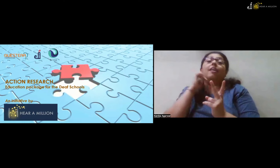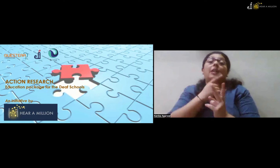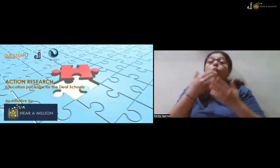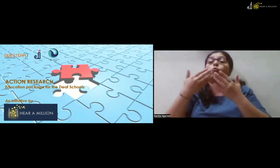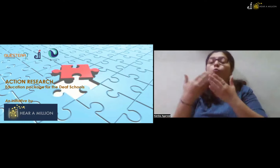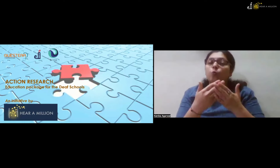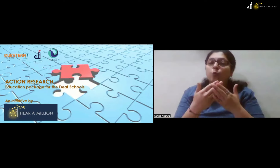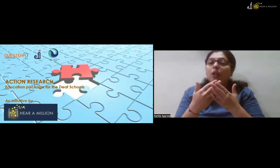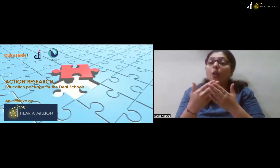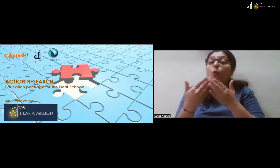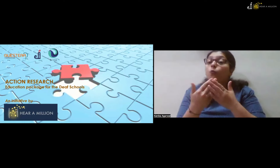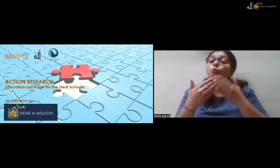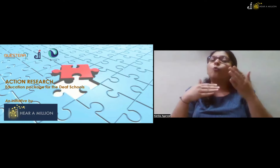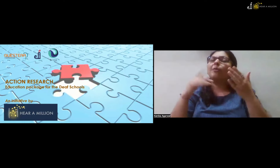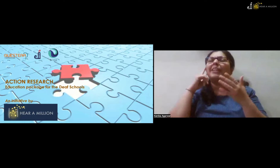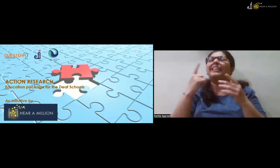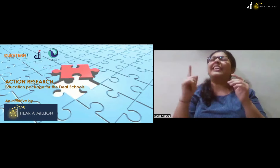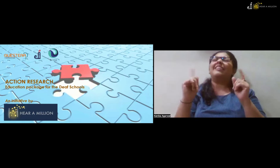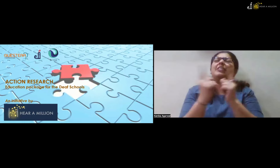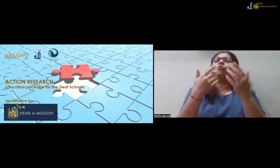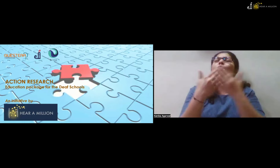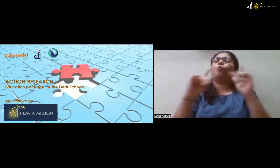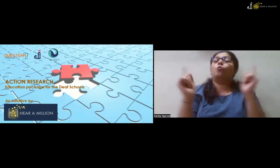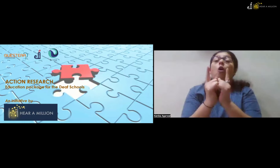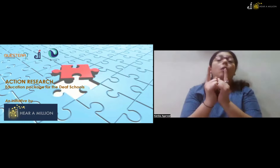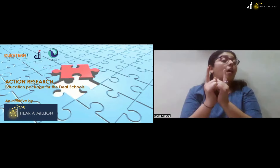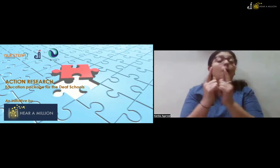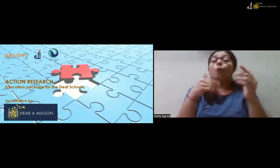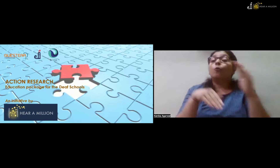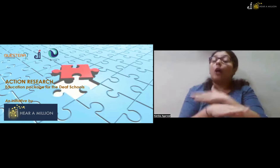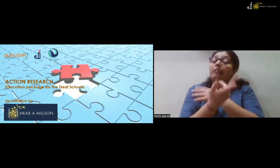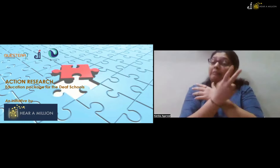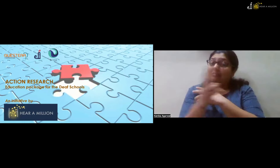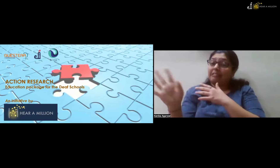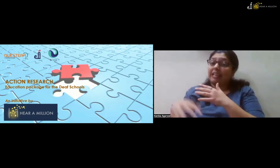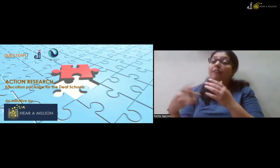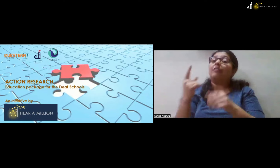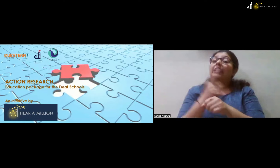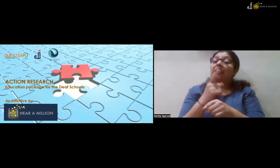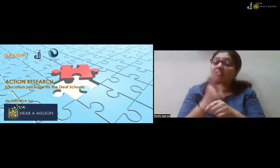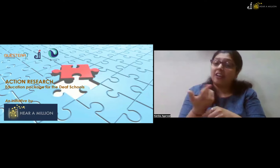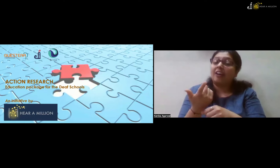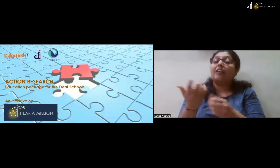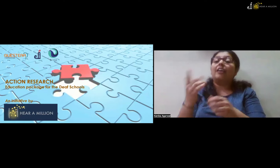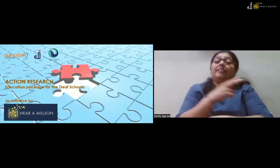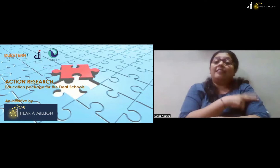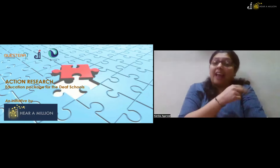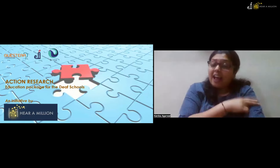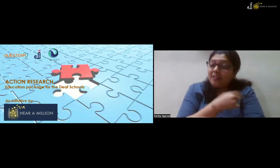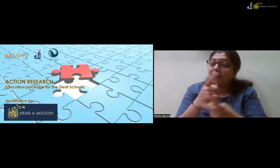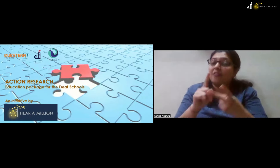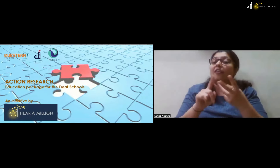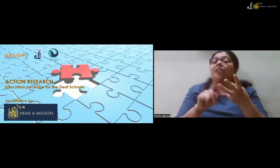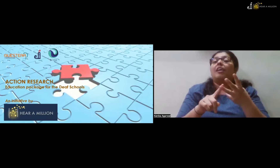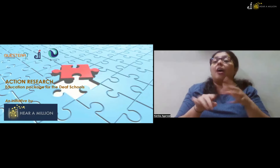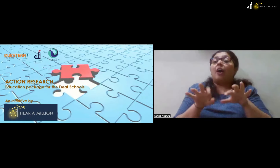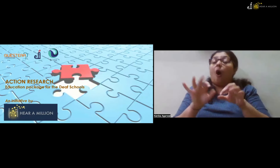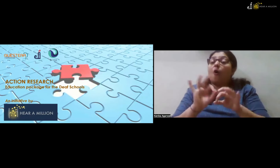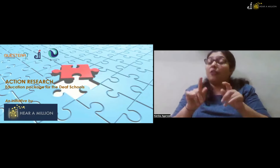such diversity between the hearing levels, the identities, the orientations. So, and